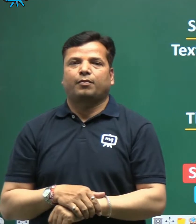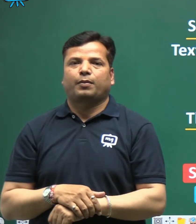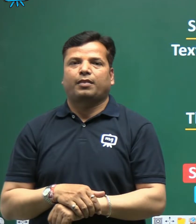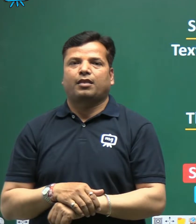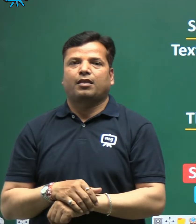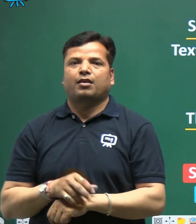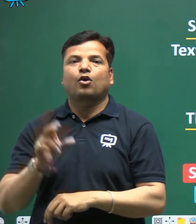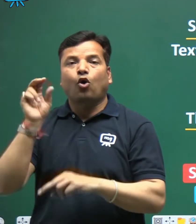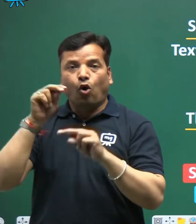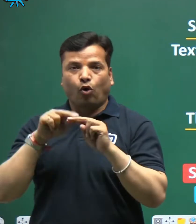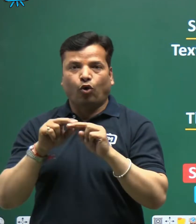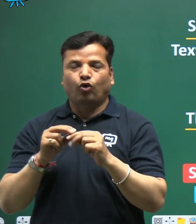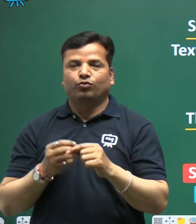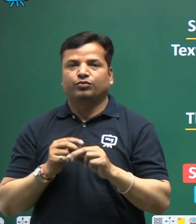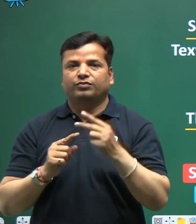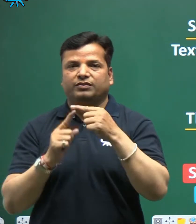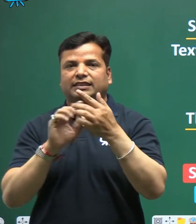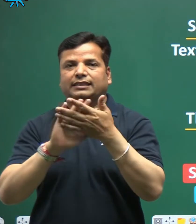of the happy prince